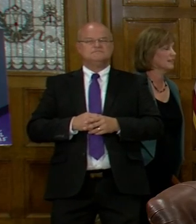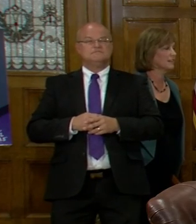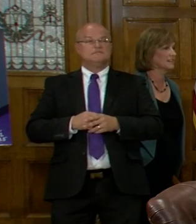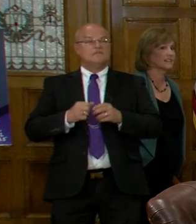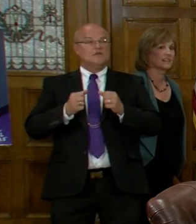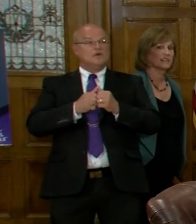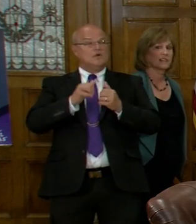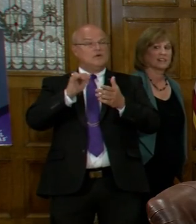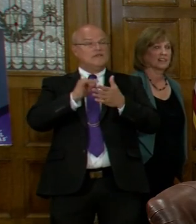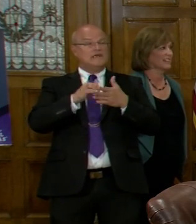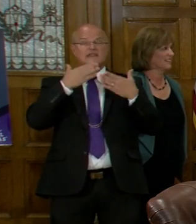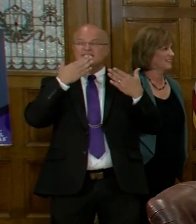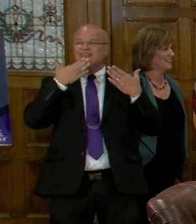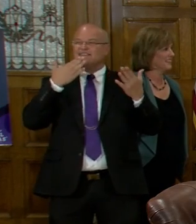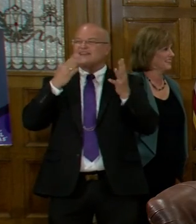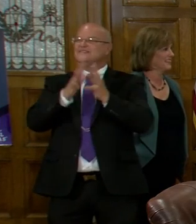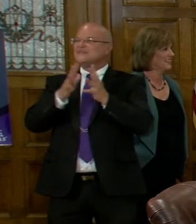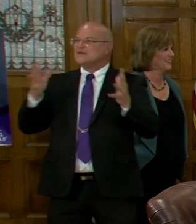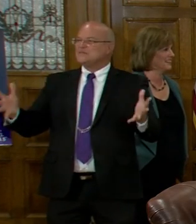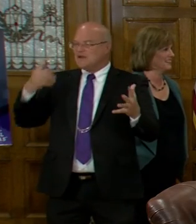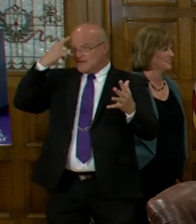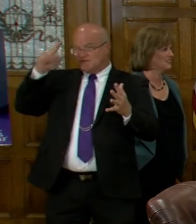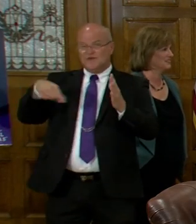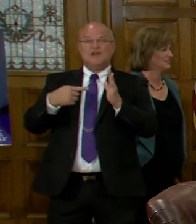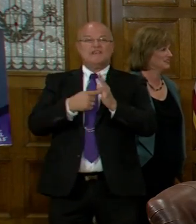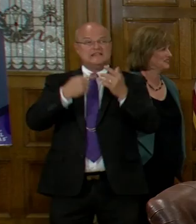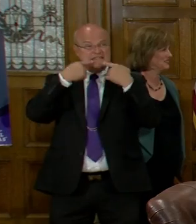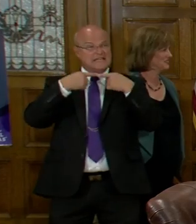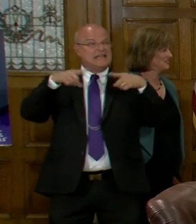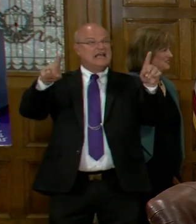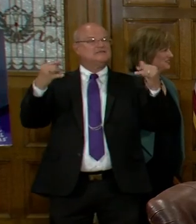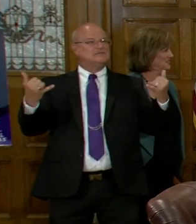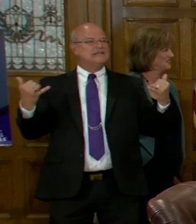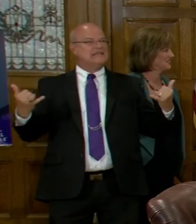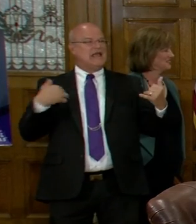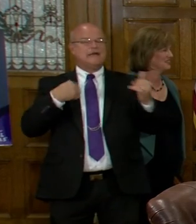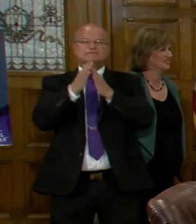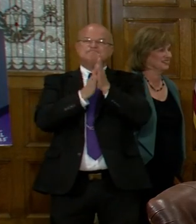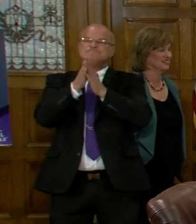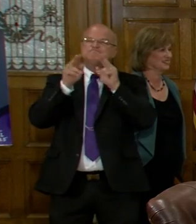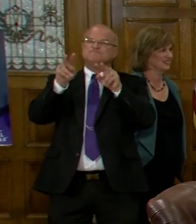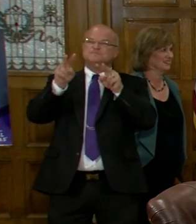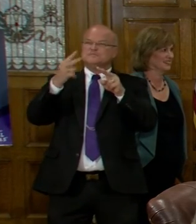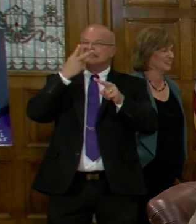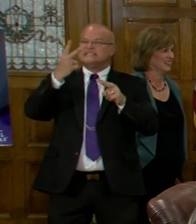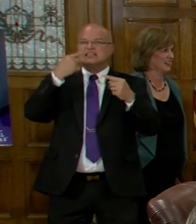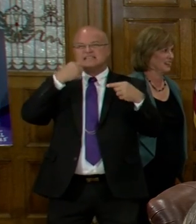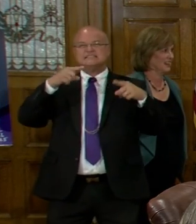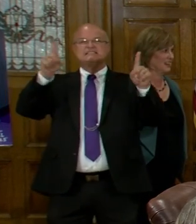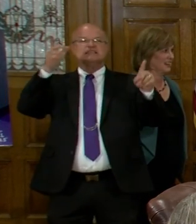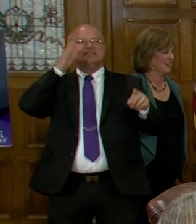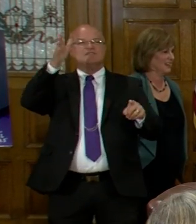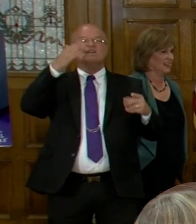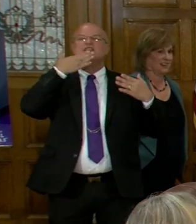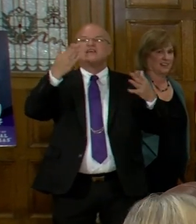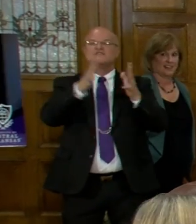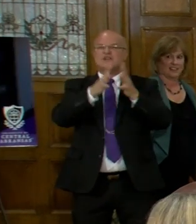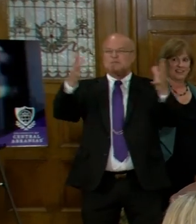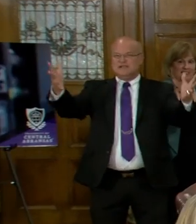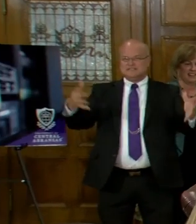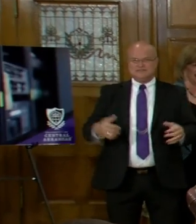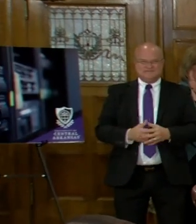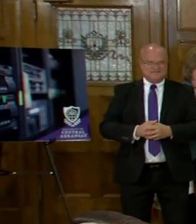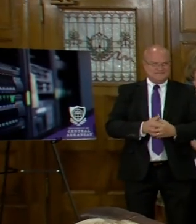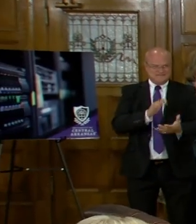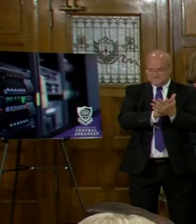With that, thank you very much for this announcement today, and look forward to seeing its success in the future. Thank you very much.